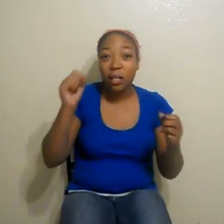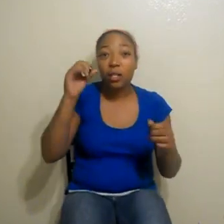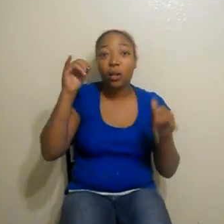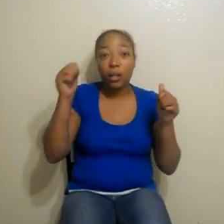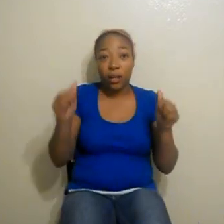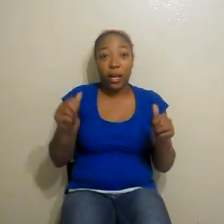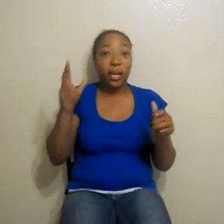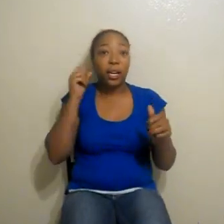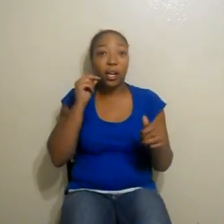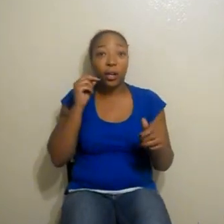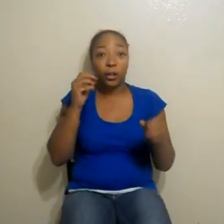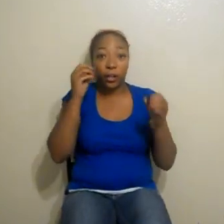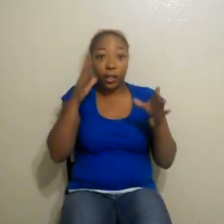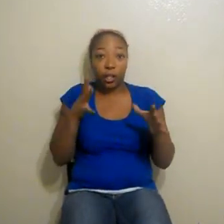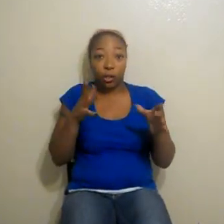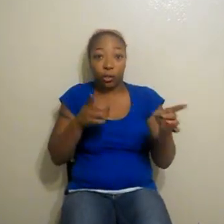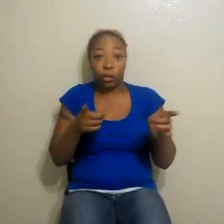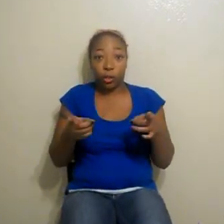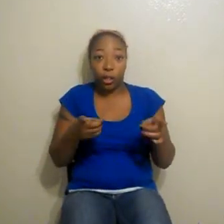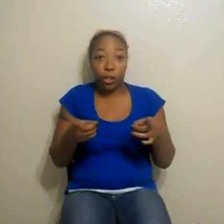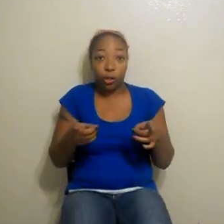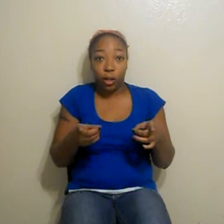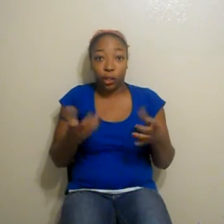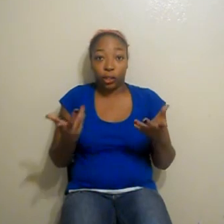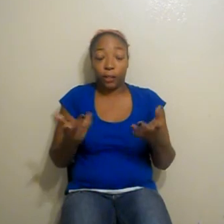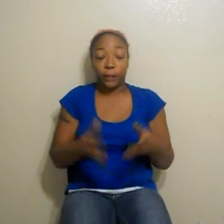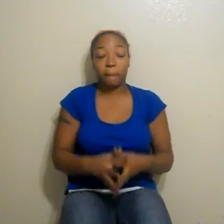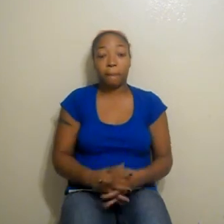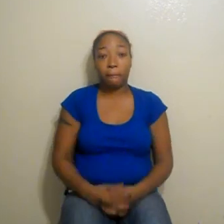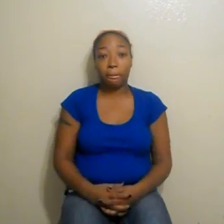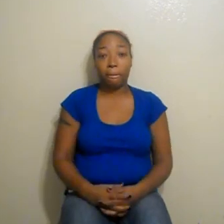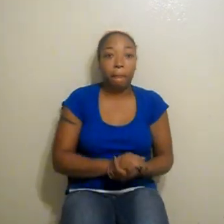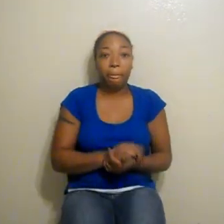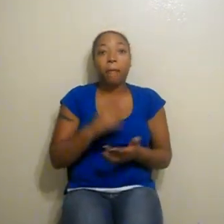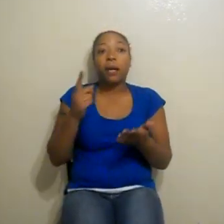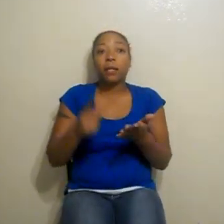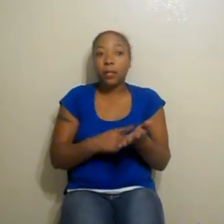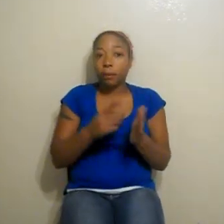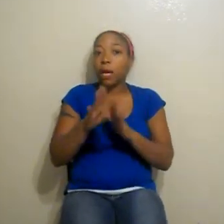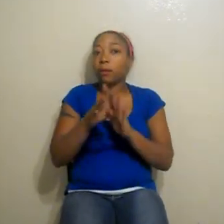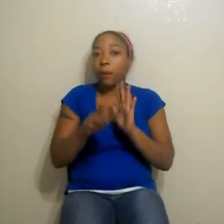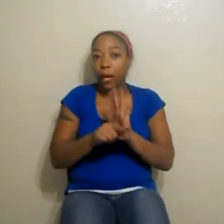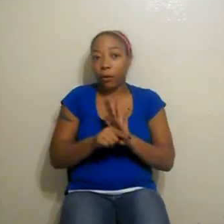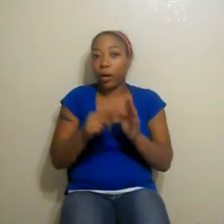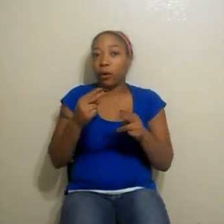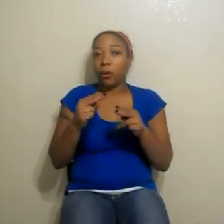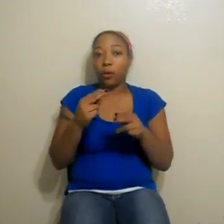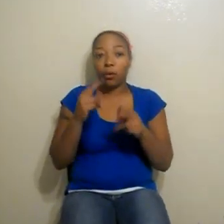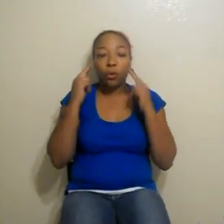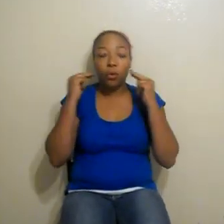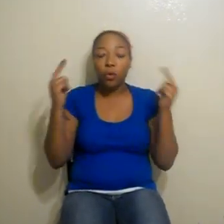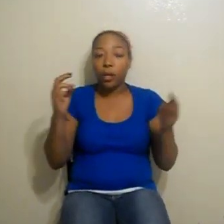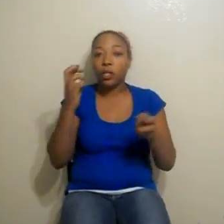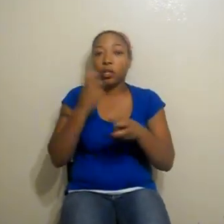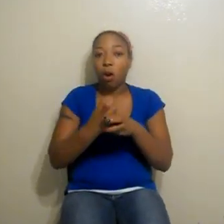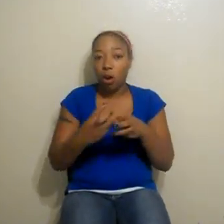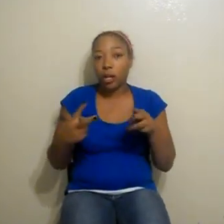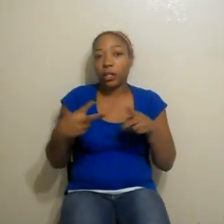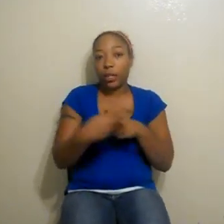so that they can hear the teacher's instructions. Sometimes background noise is hard to